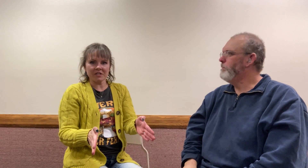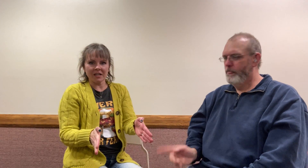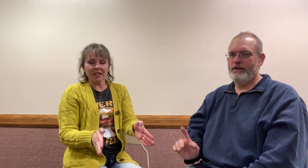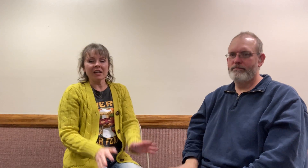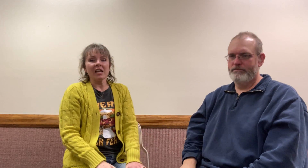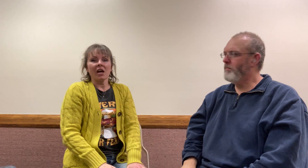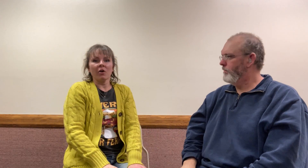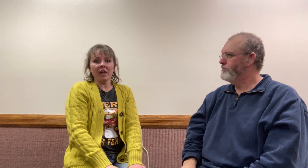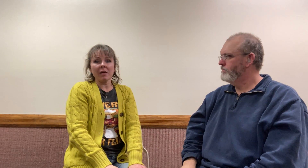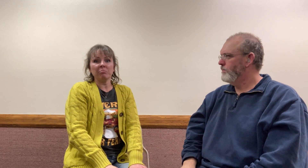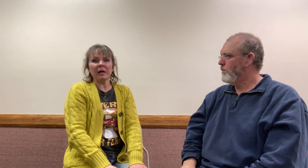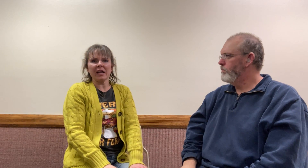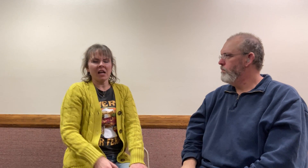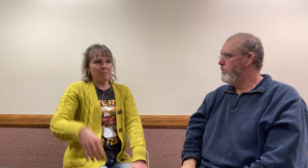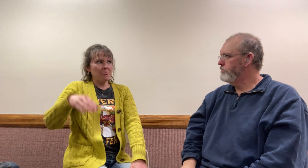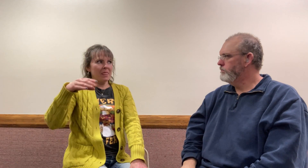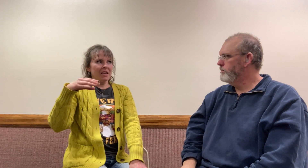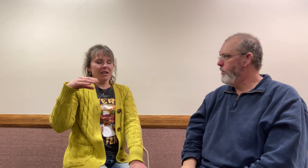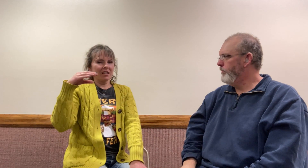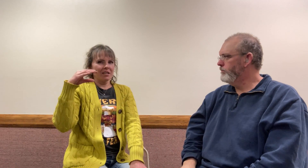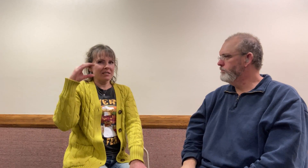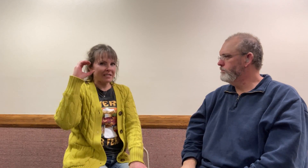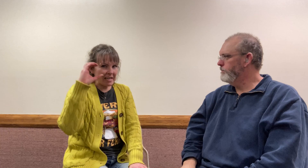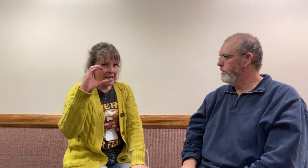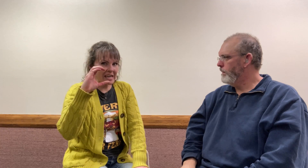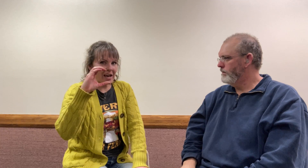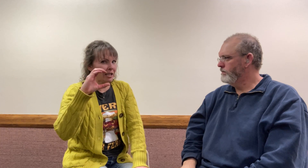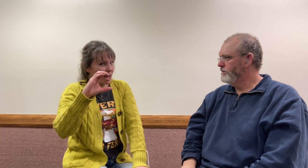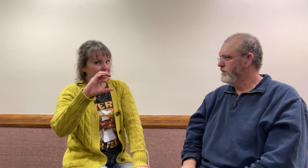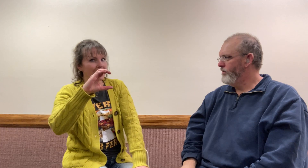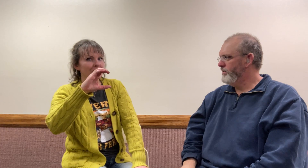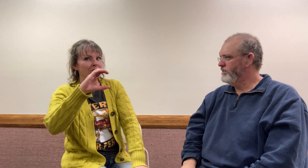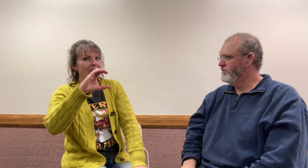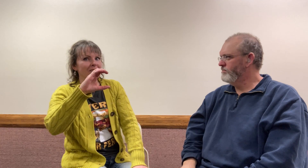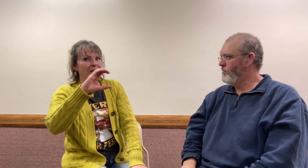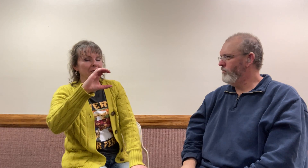person. Okay, but C, a lot of countries start with